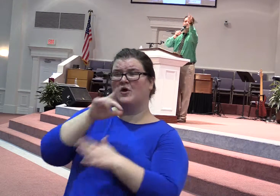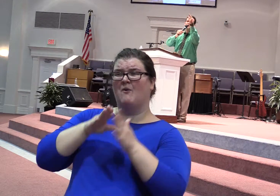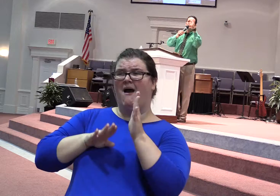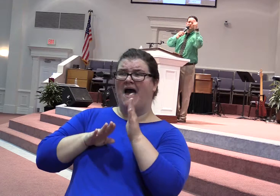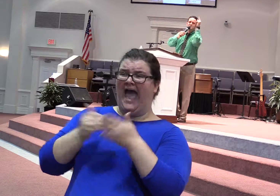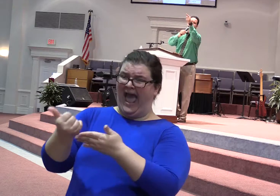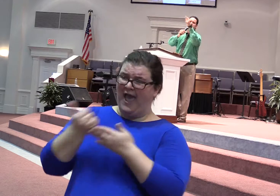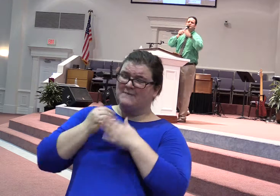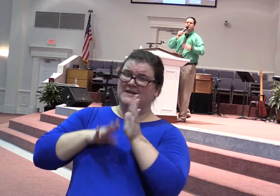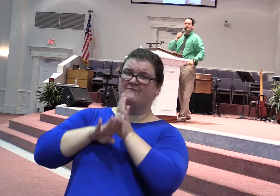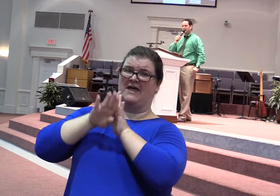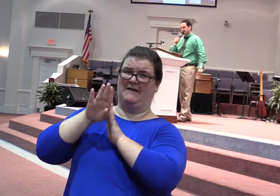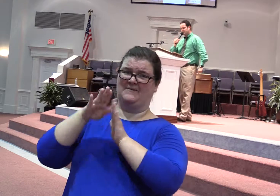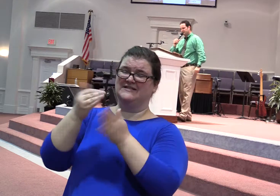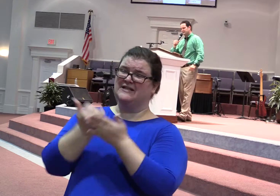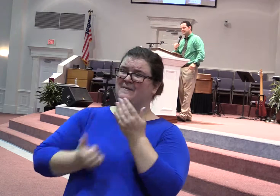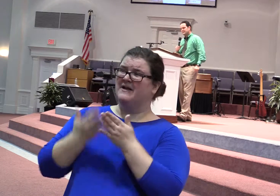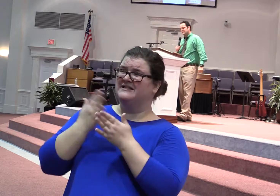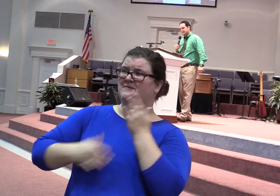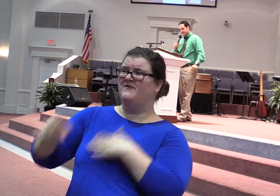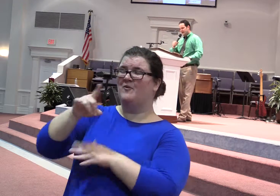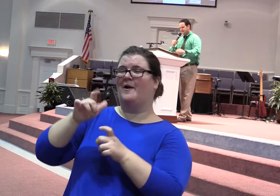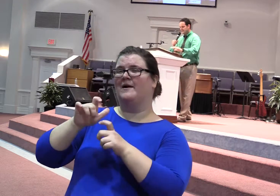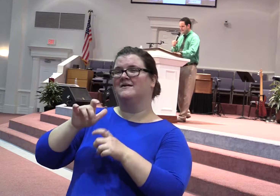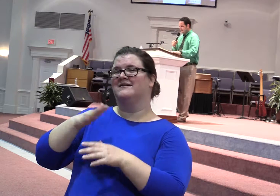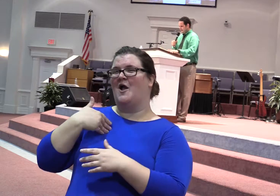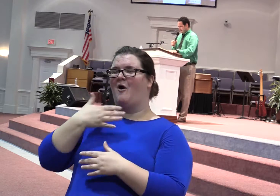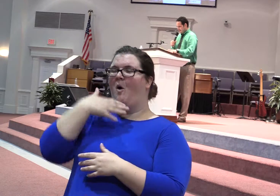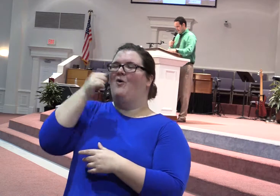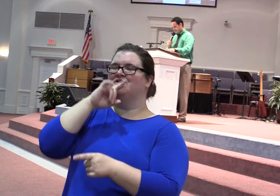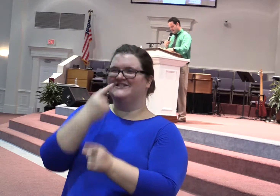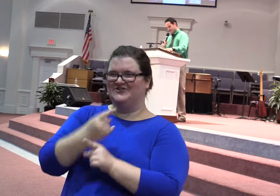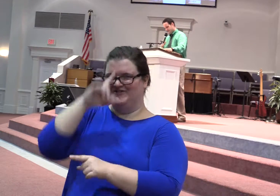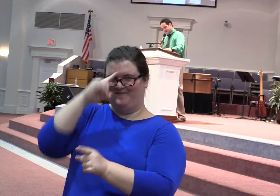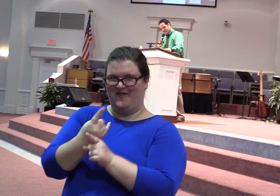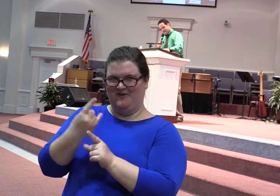were big brothers and big sisters that helped us. Amen.